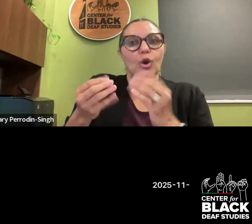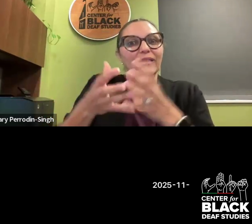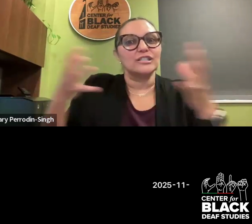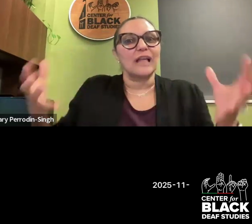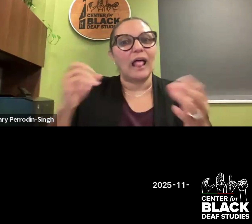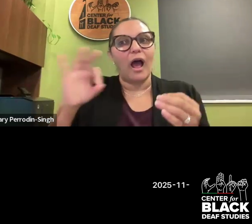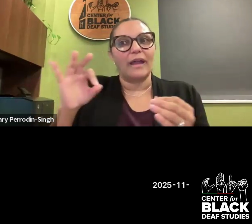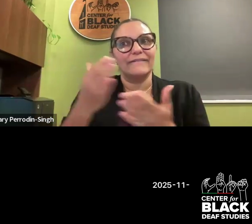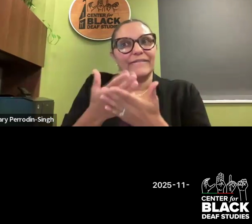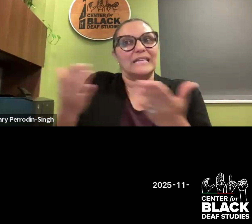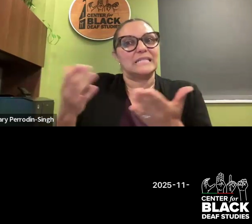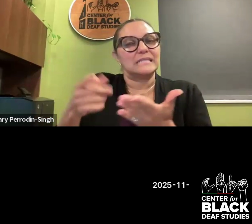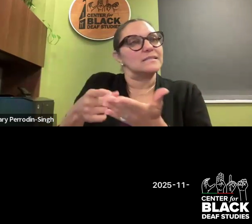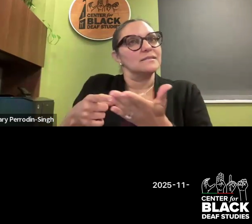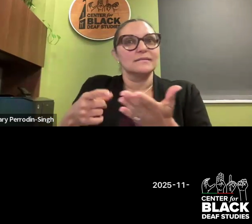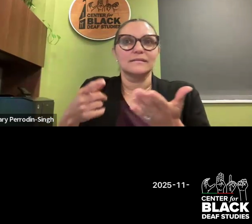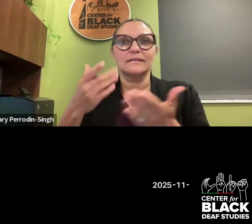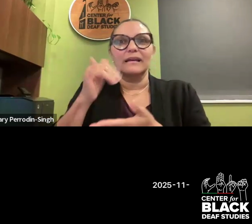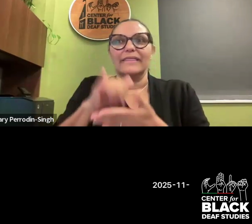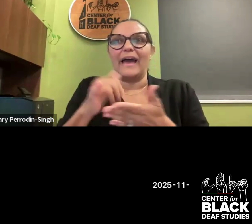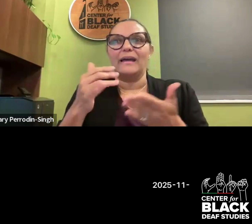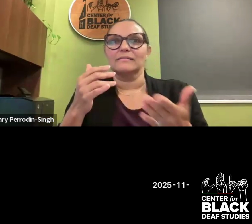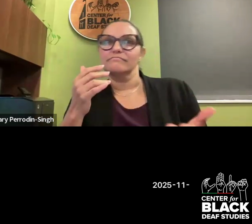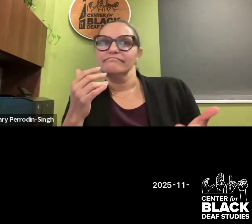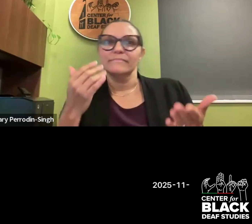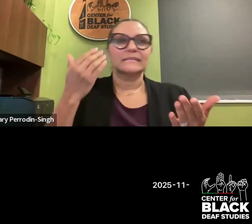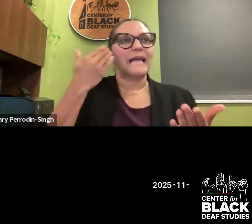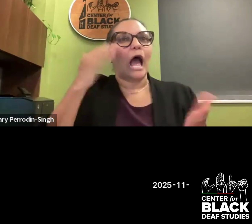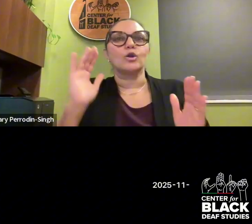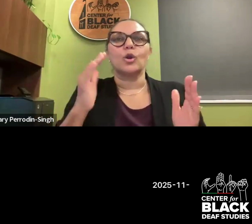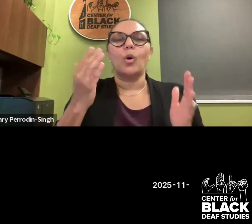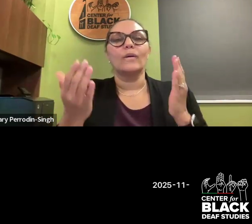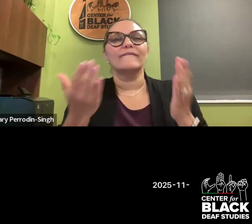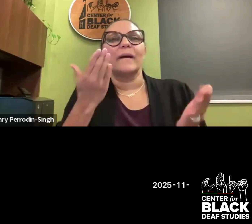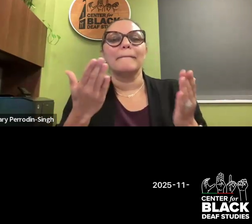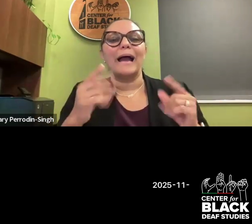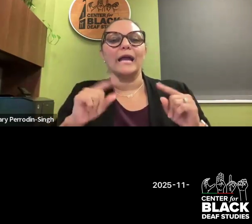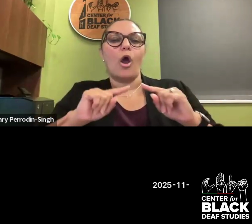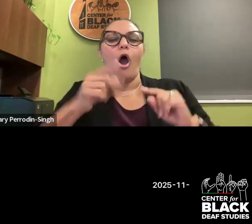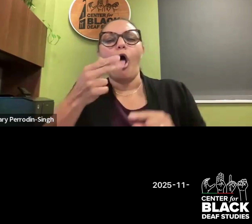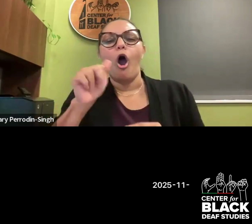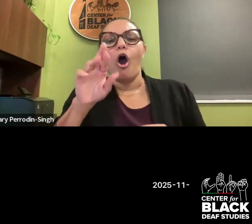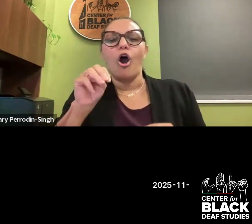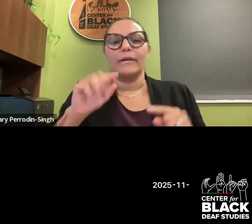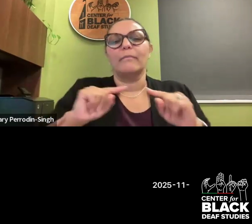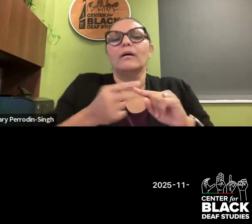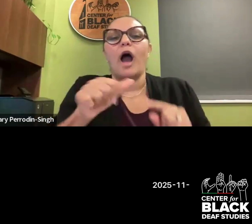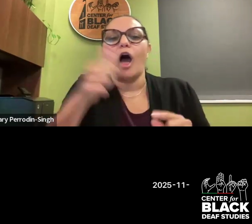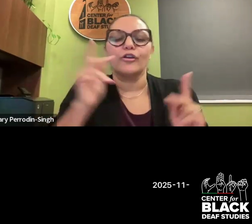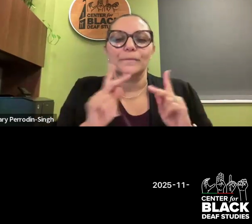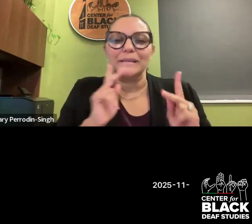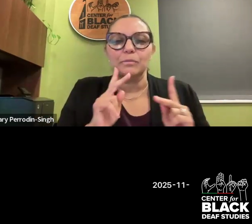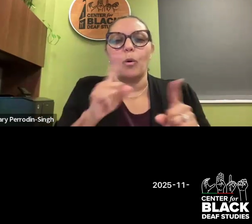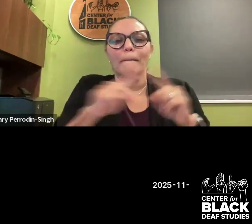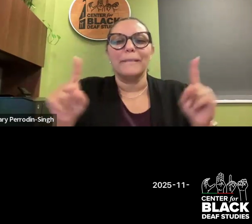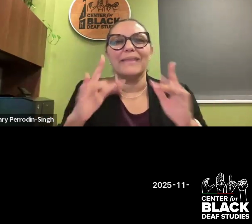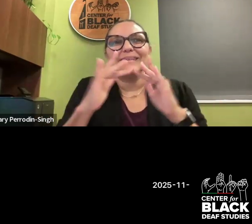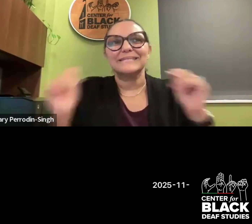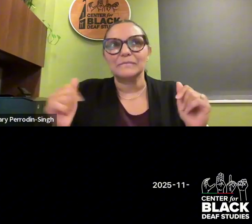In the beginning, I knew that my story was multifaceted. It was a lot. So it could